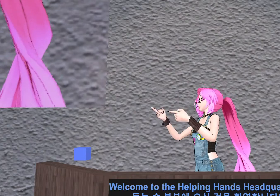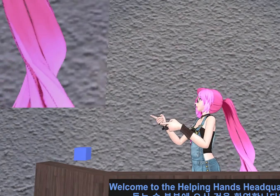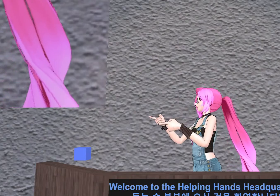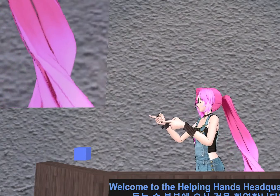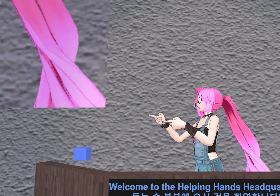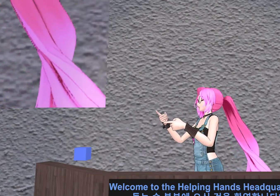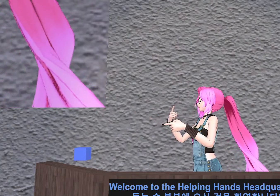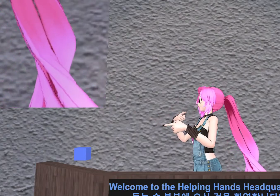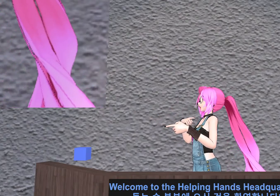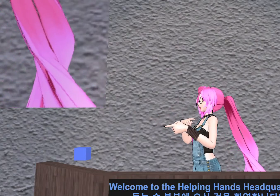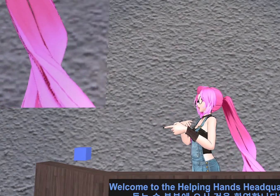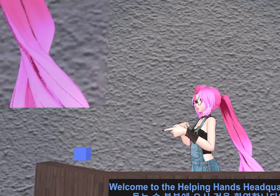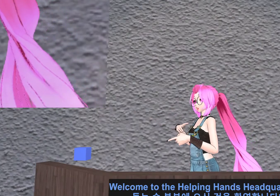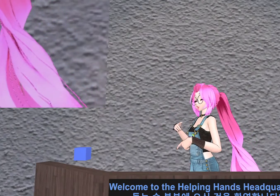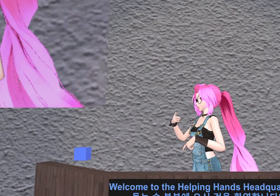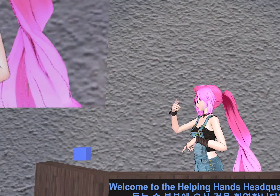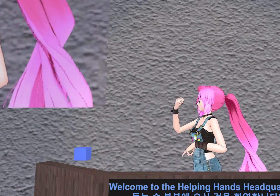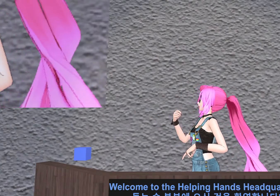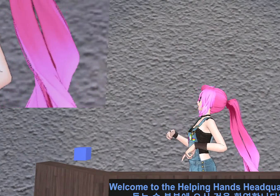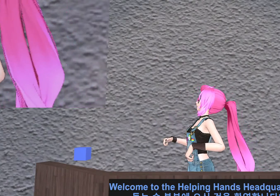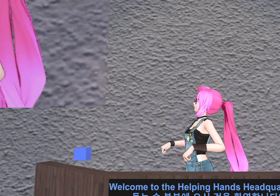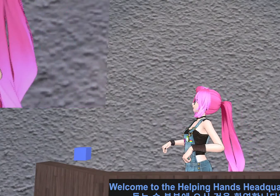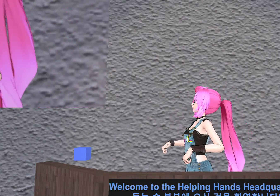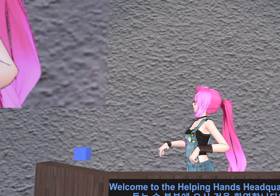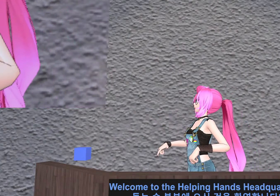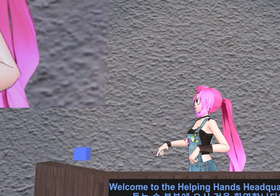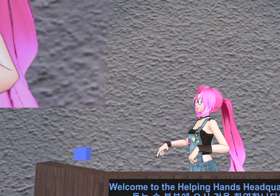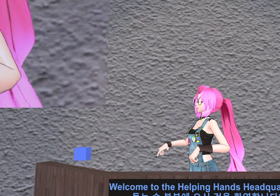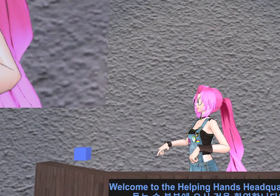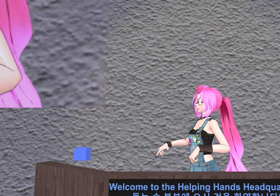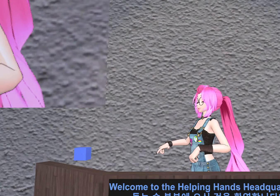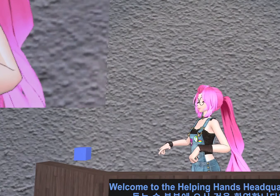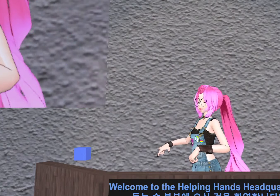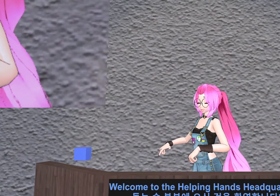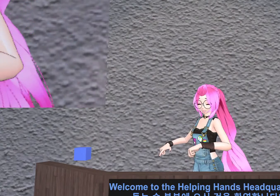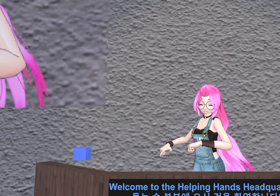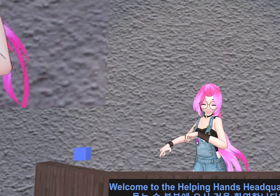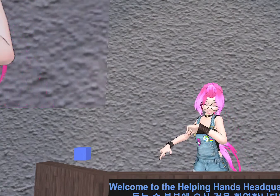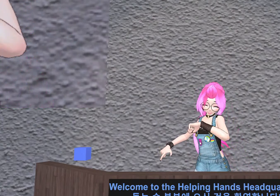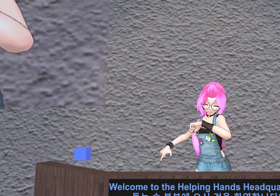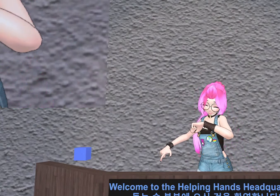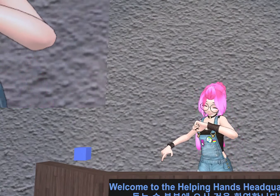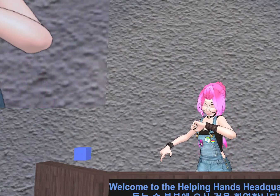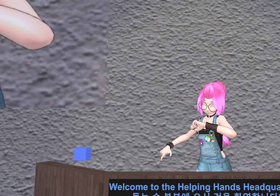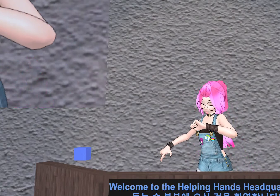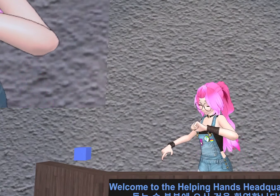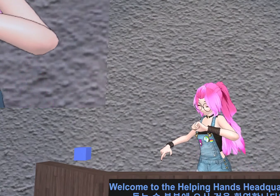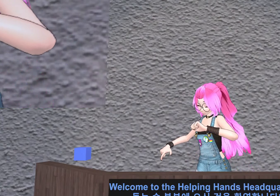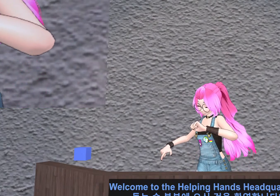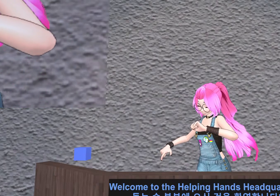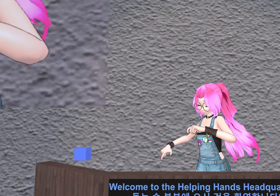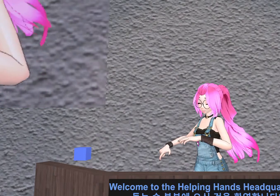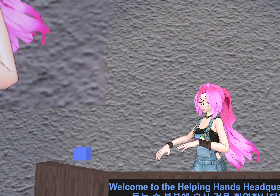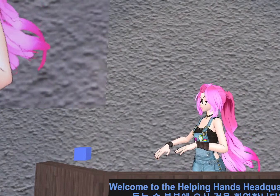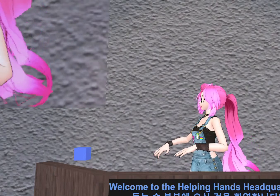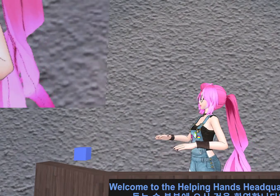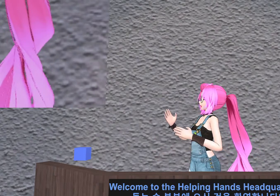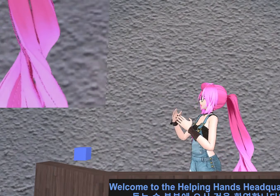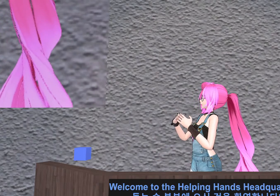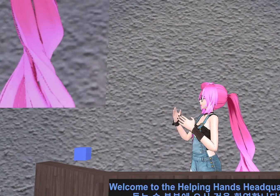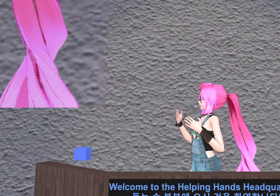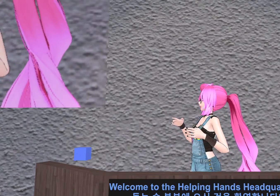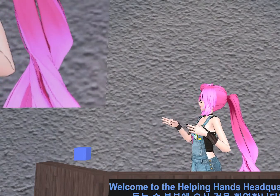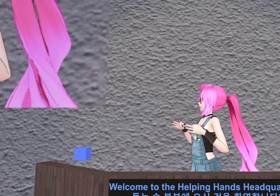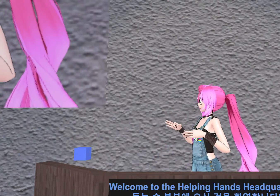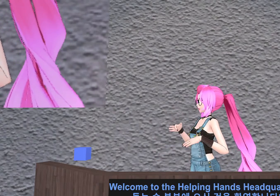everything. That's a way better job than I do because I'm not